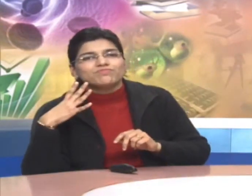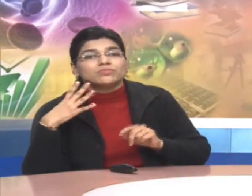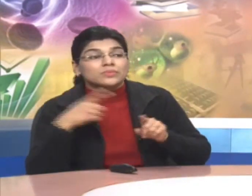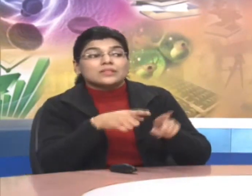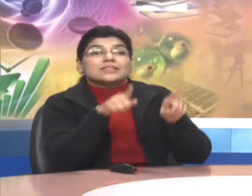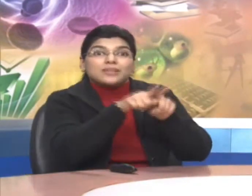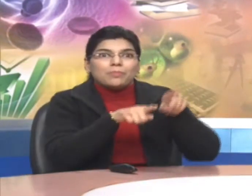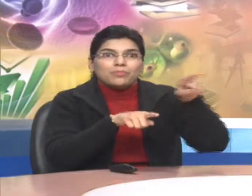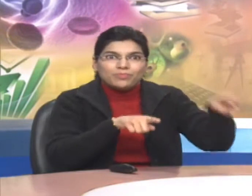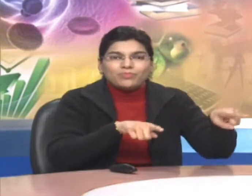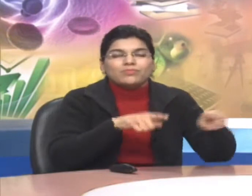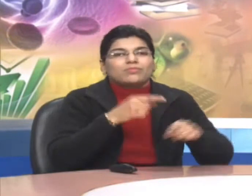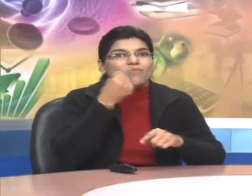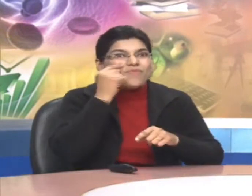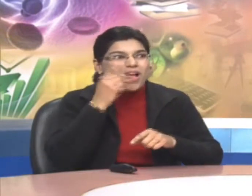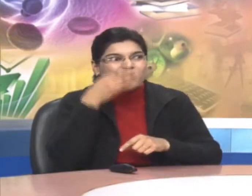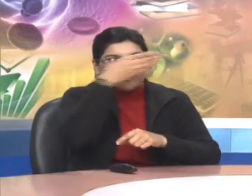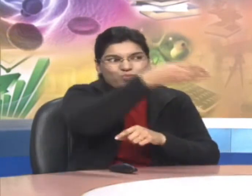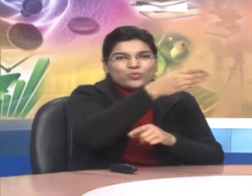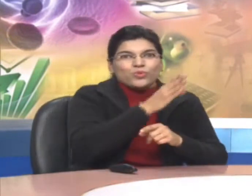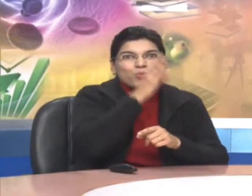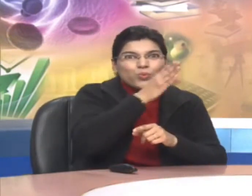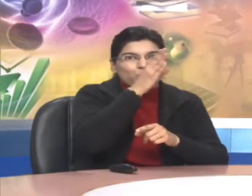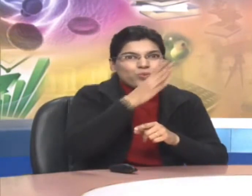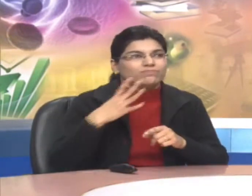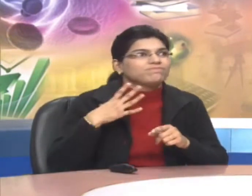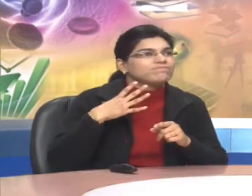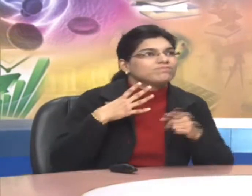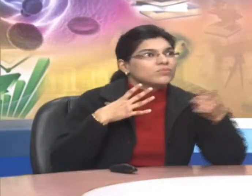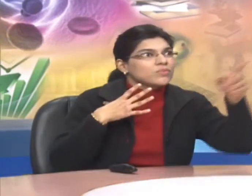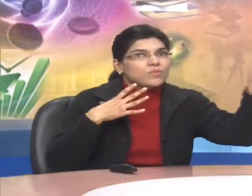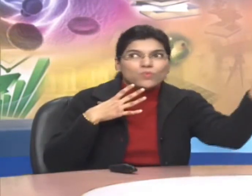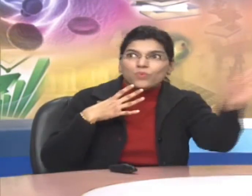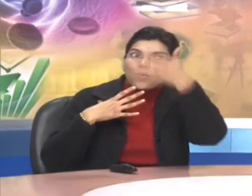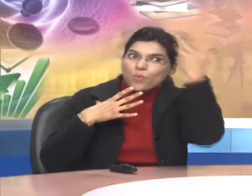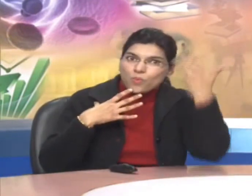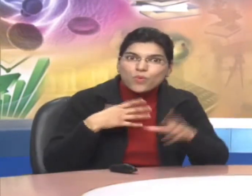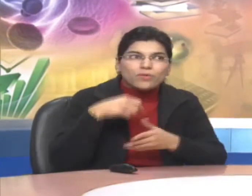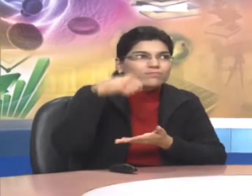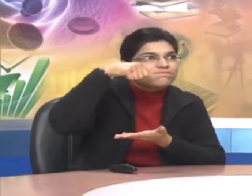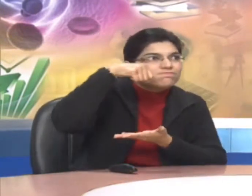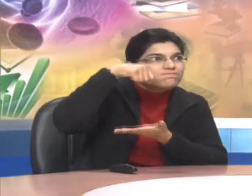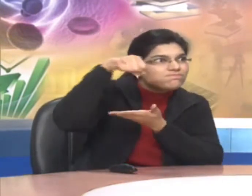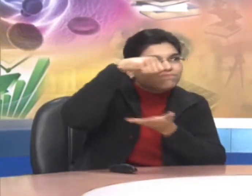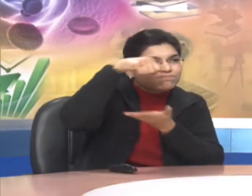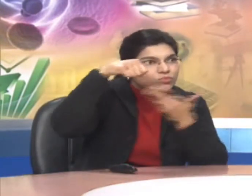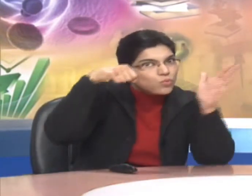He lay down again, but he was wide awake now, waiting for the train to pass,